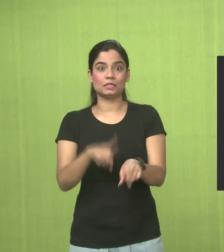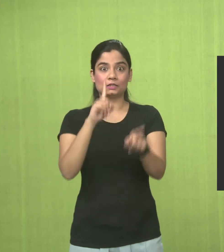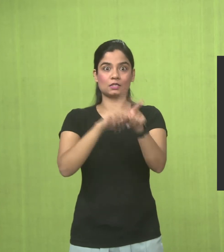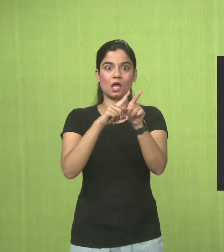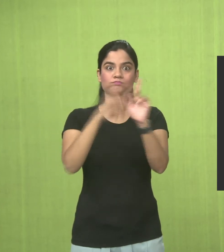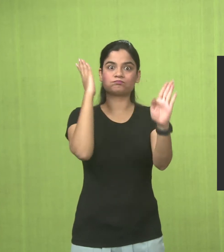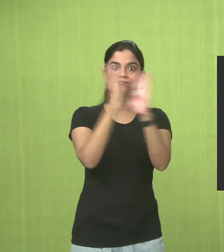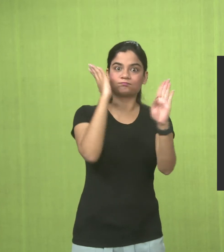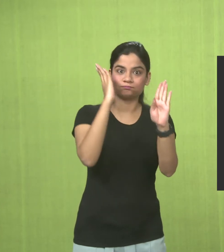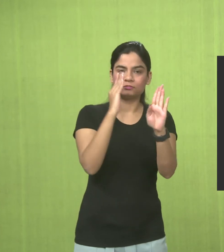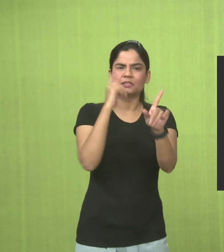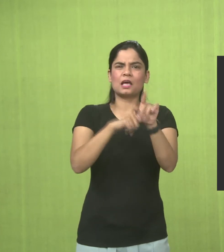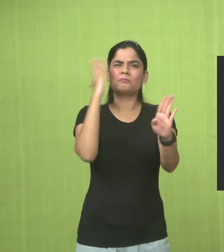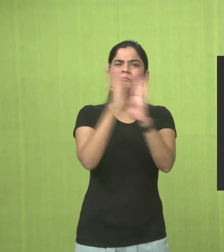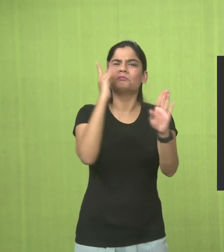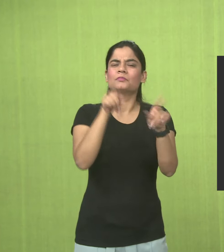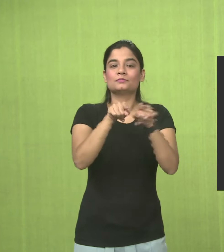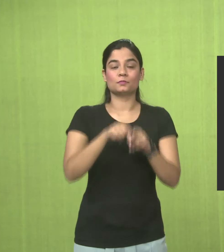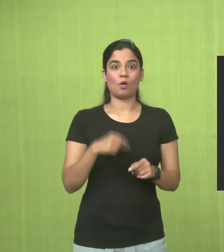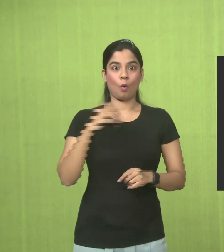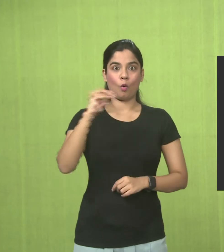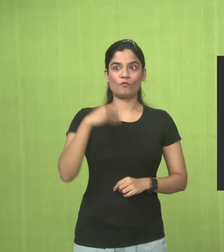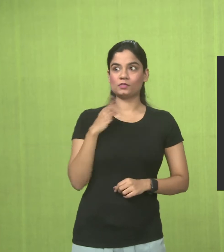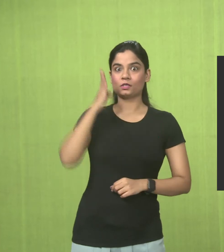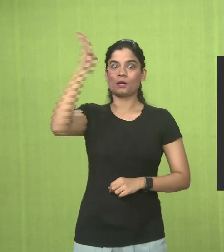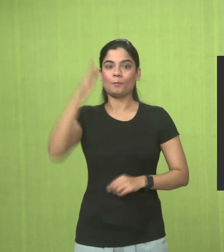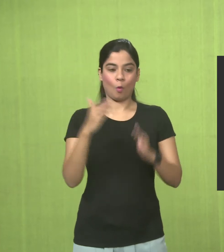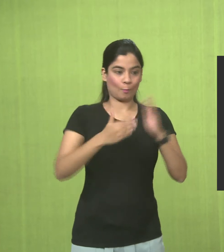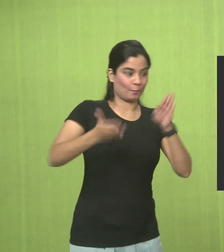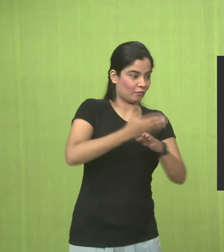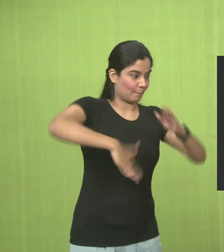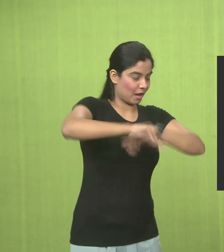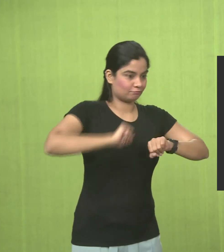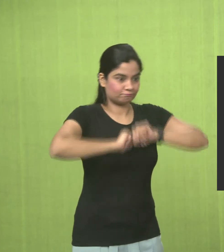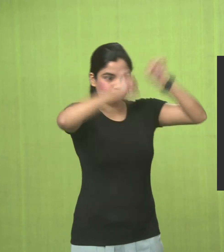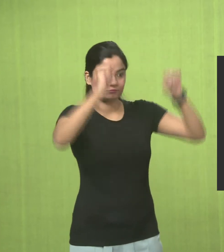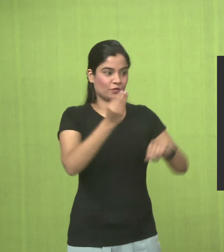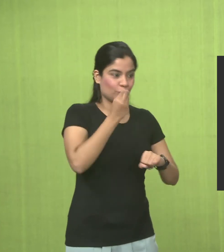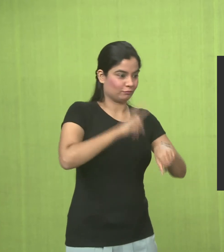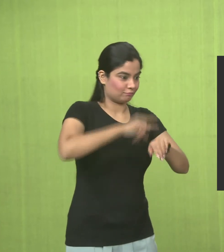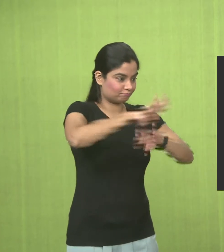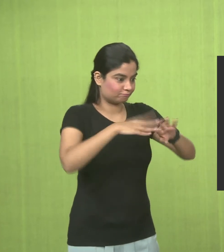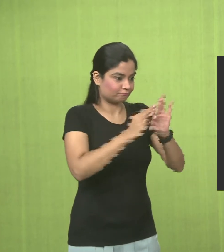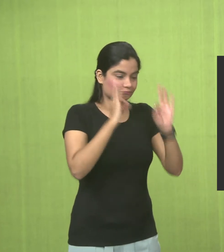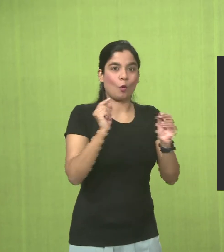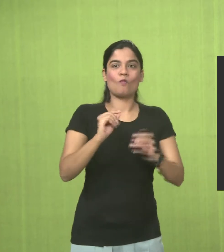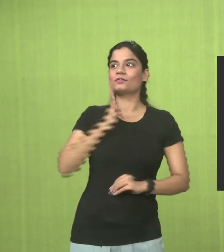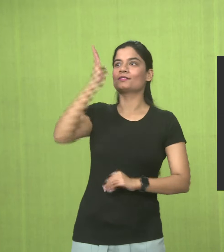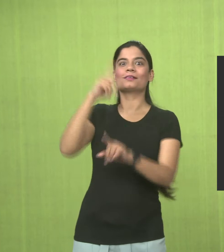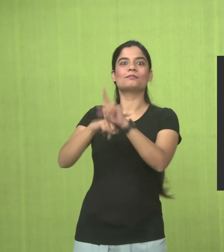uses systematic knowledge of the scientific way. For example, being on time, being systematic